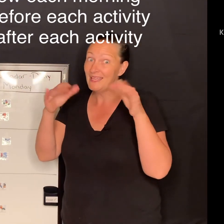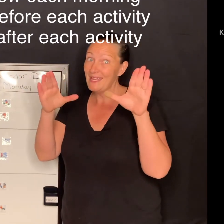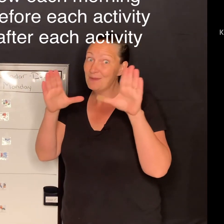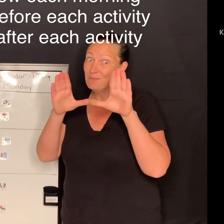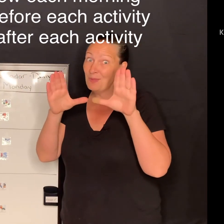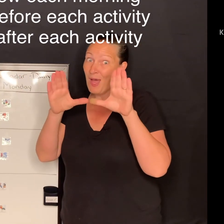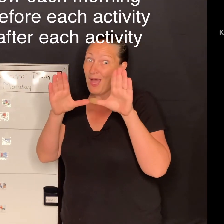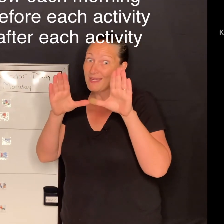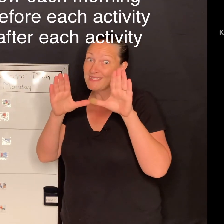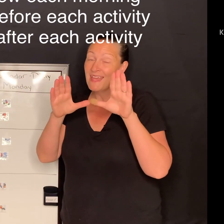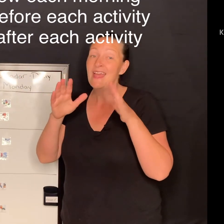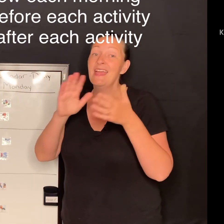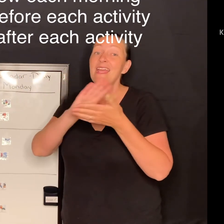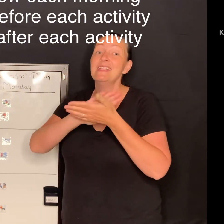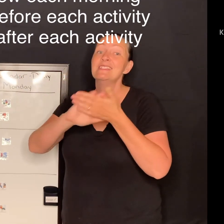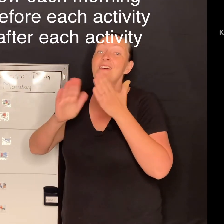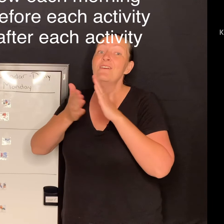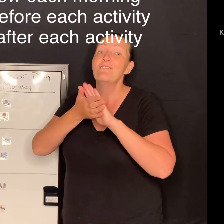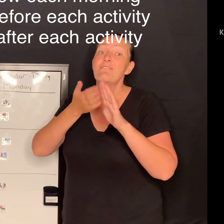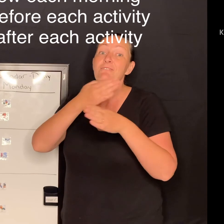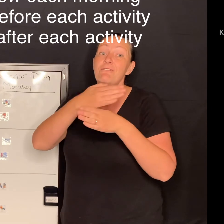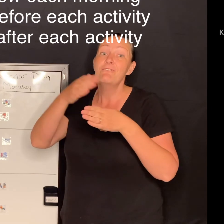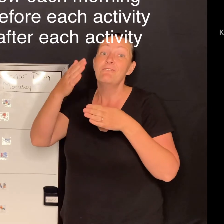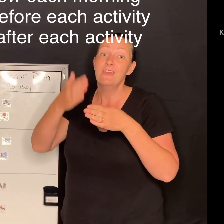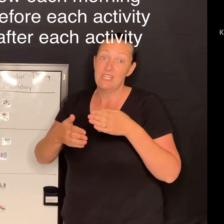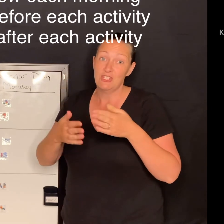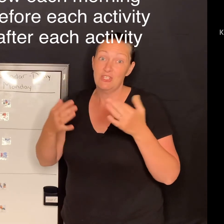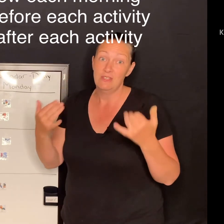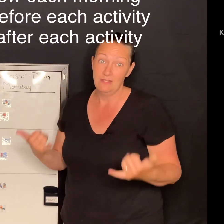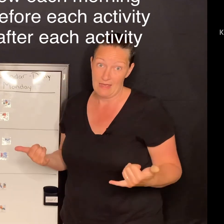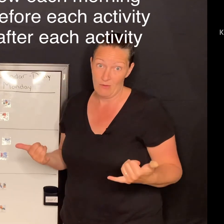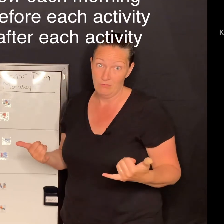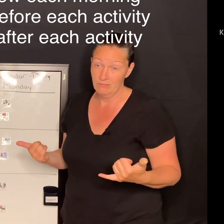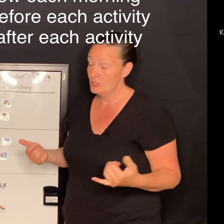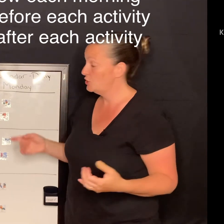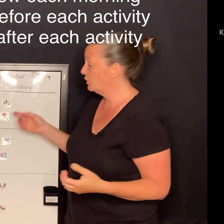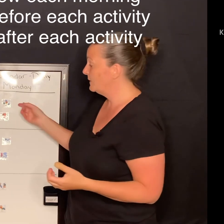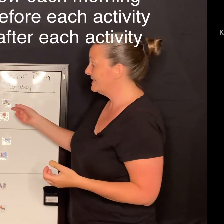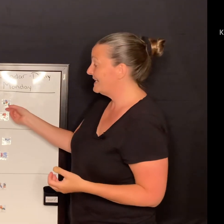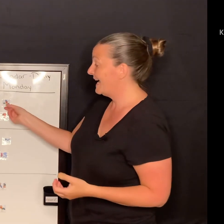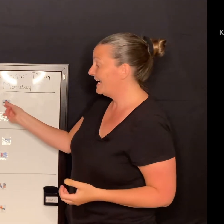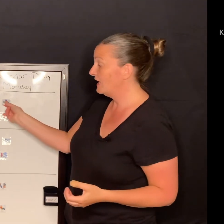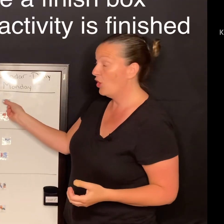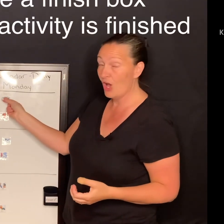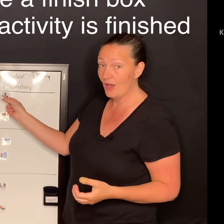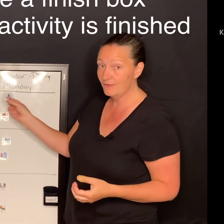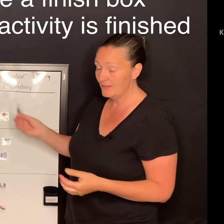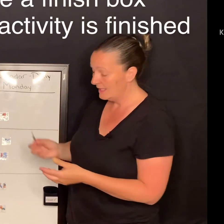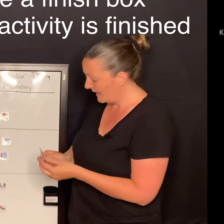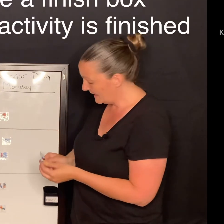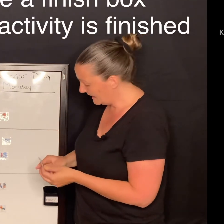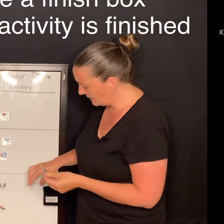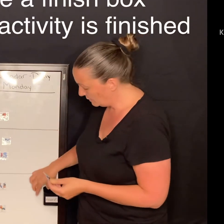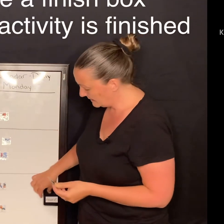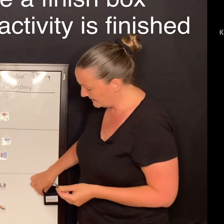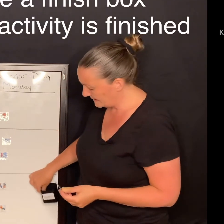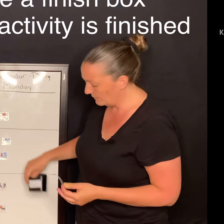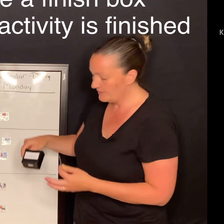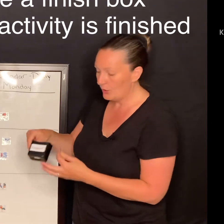playing blocks, it's finished now. So you're going to take it off. And again, you can see that we've got our